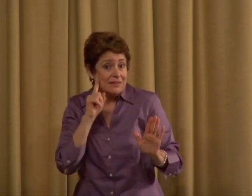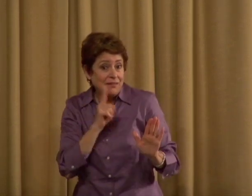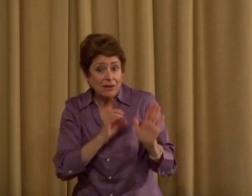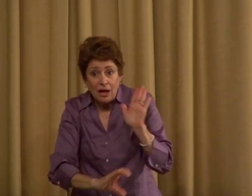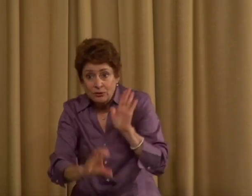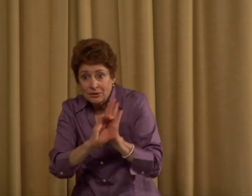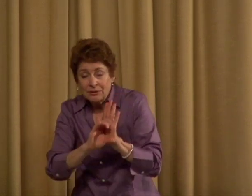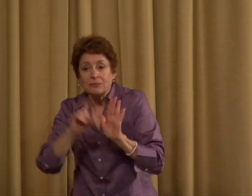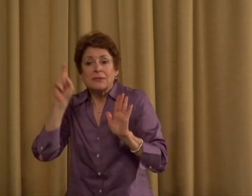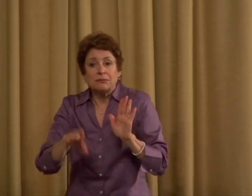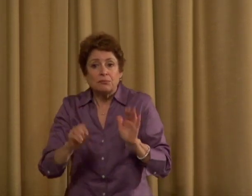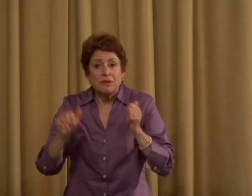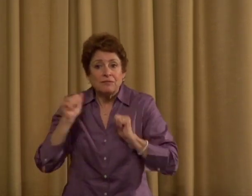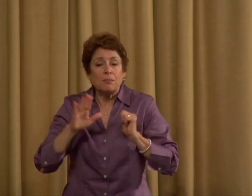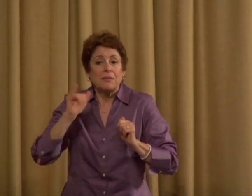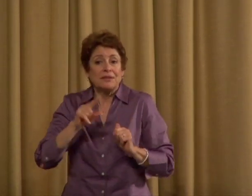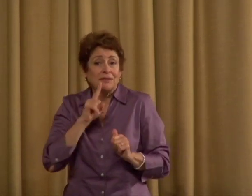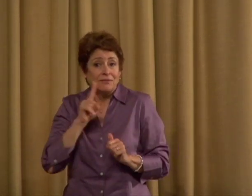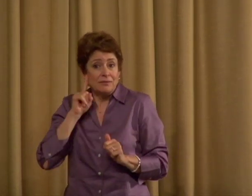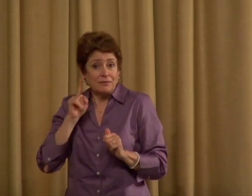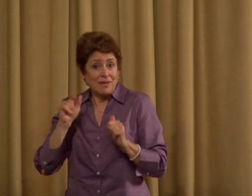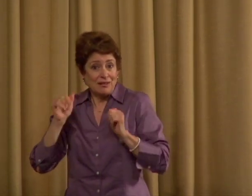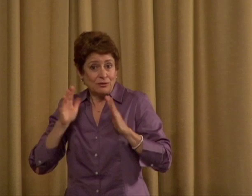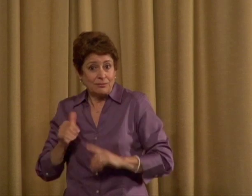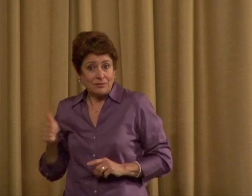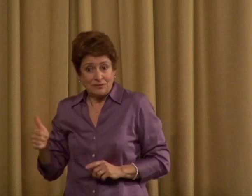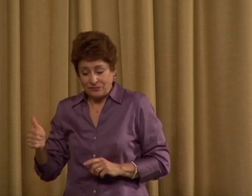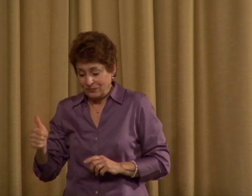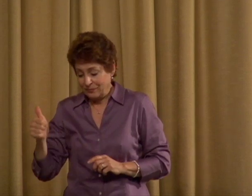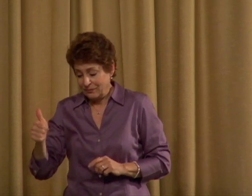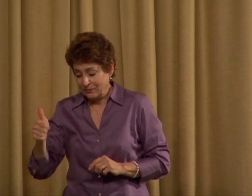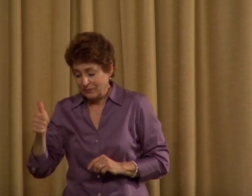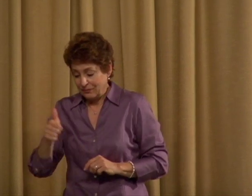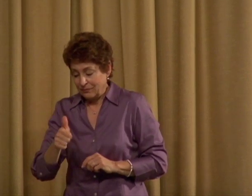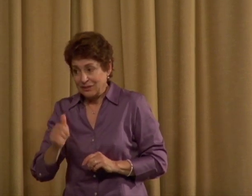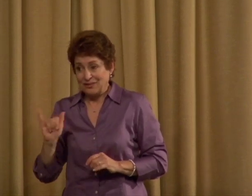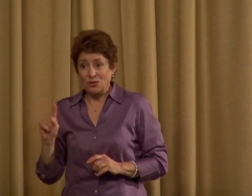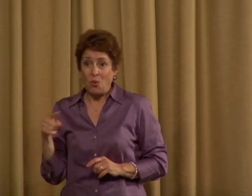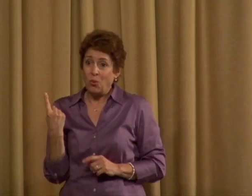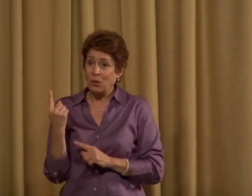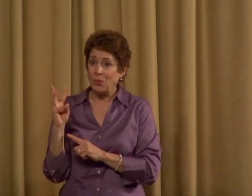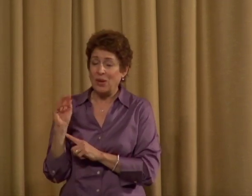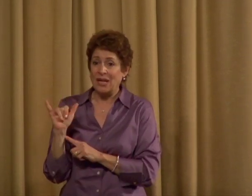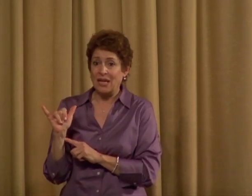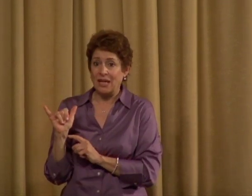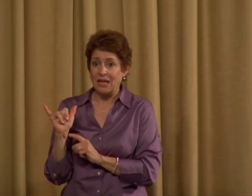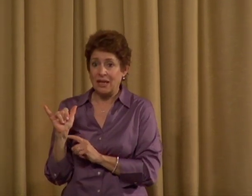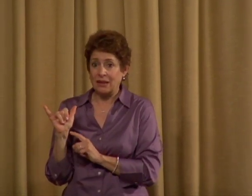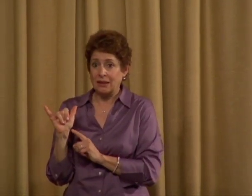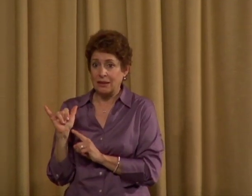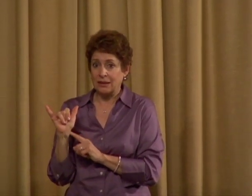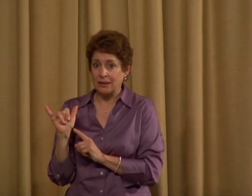that, having the deaf character and the deaf actor be who they are. That's the only